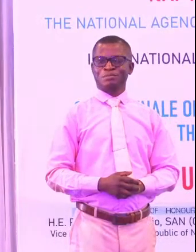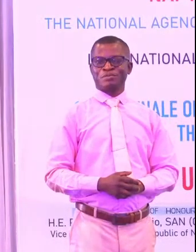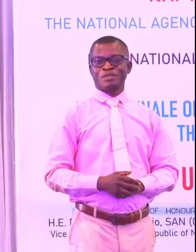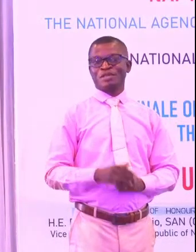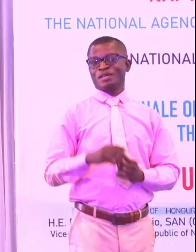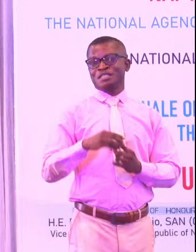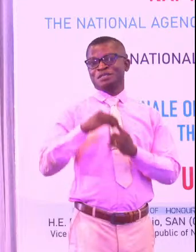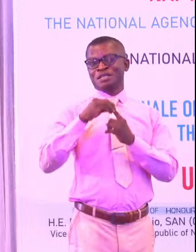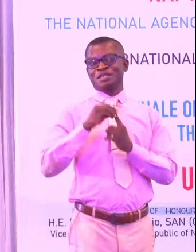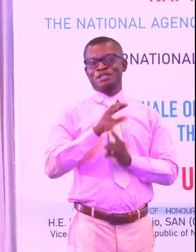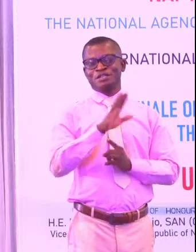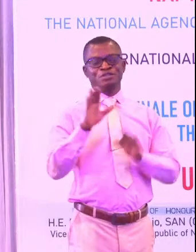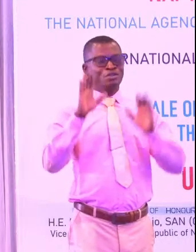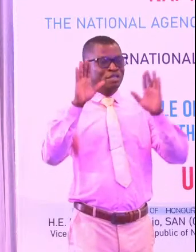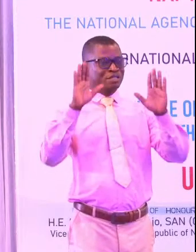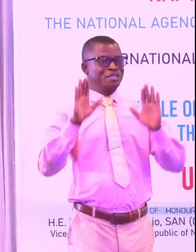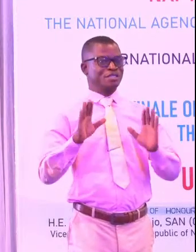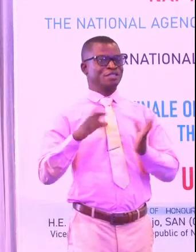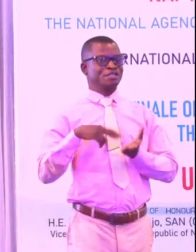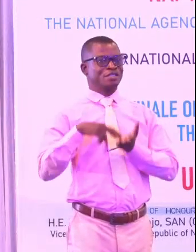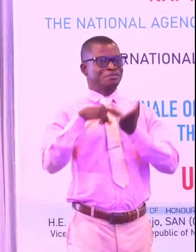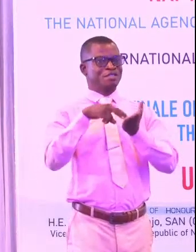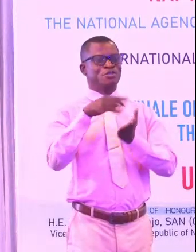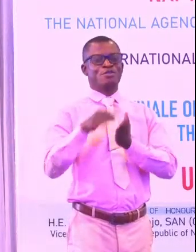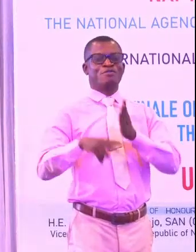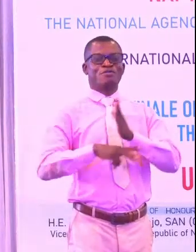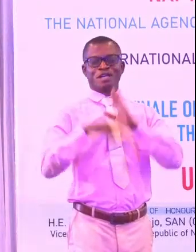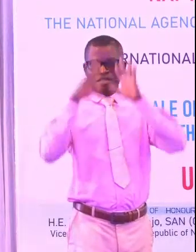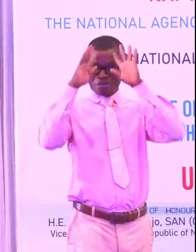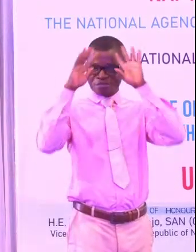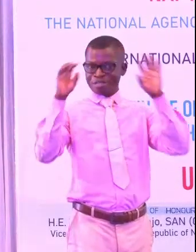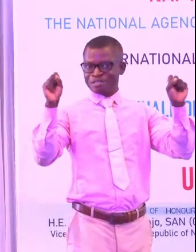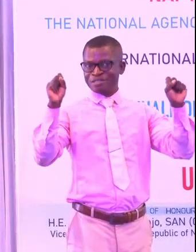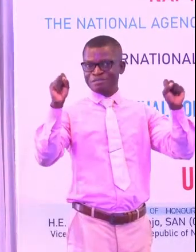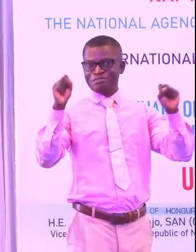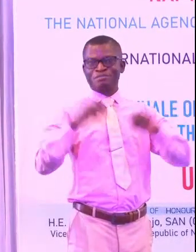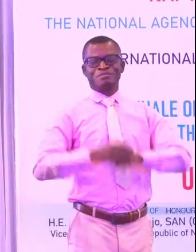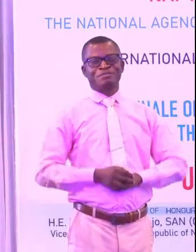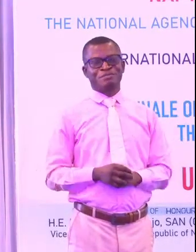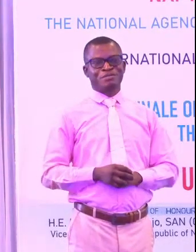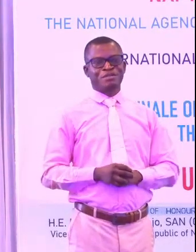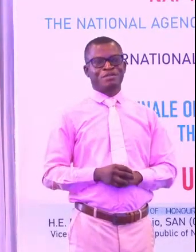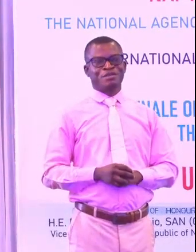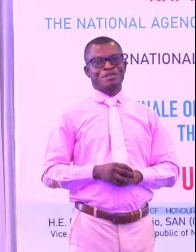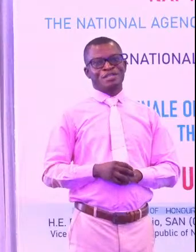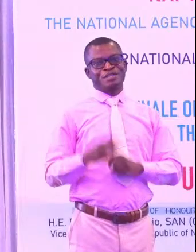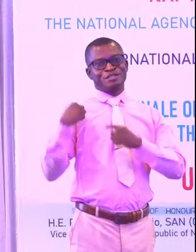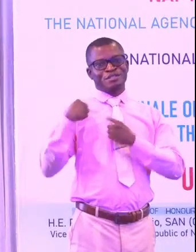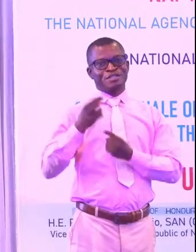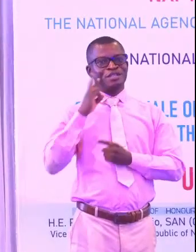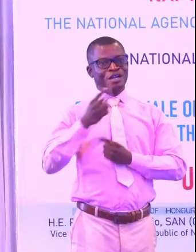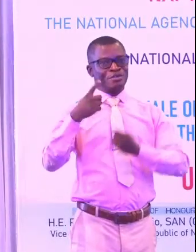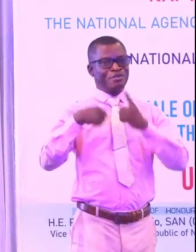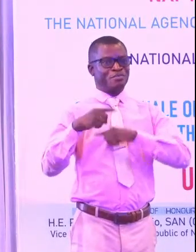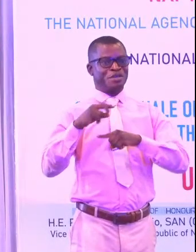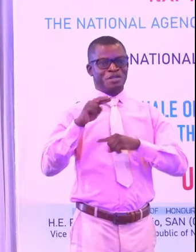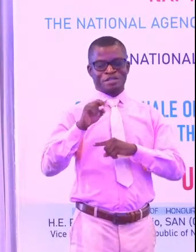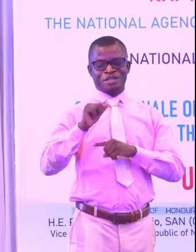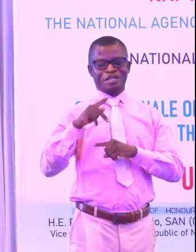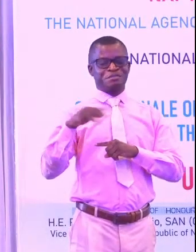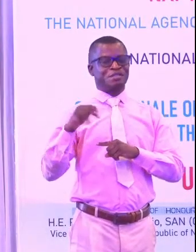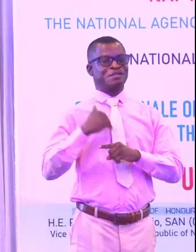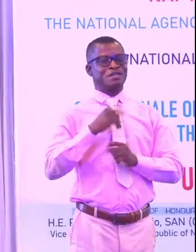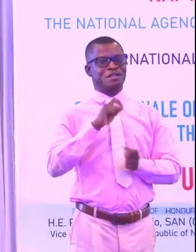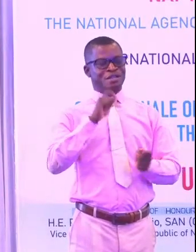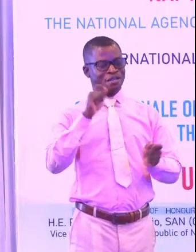Especially, Your Excellency, the representative of the Vice President, since her coming, NAPTIP has taken a different face.